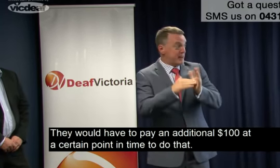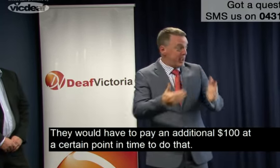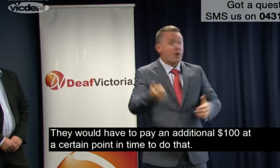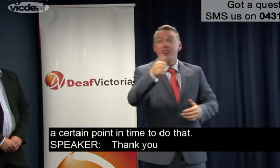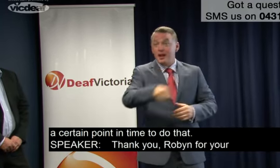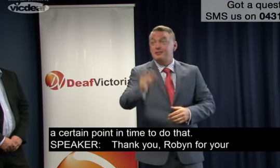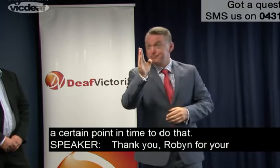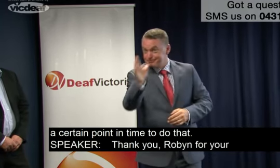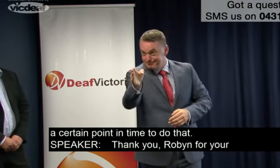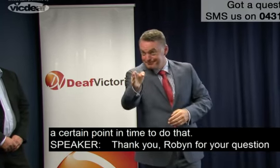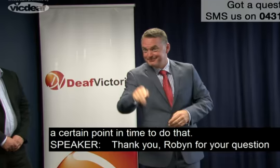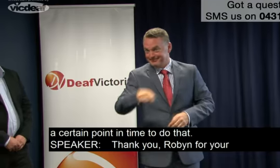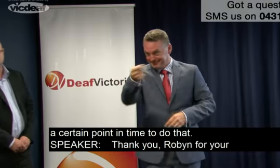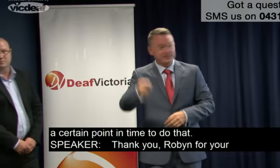Now moving on to our third question online.